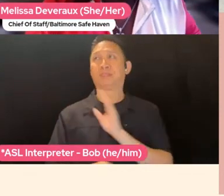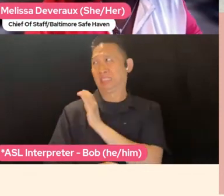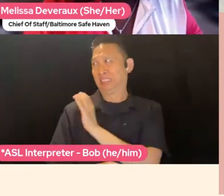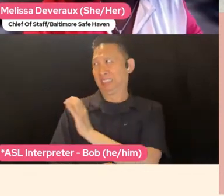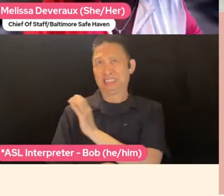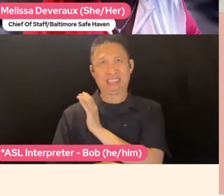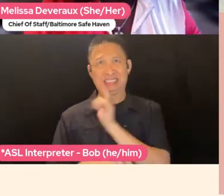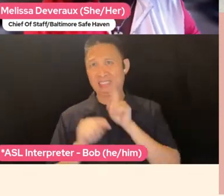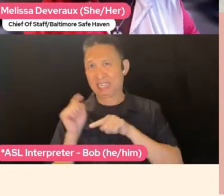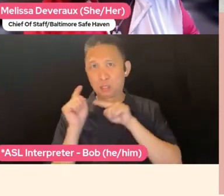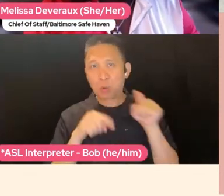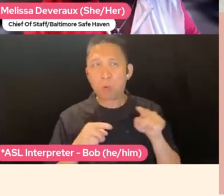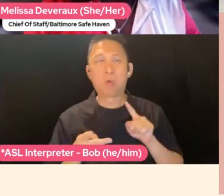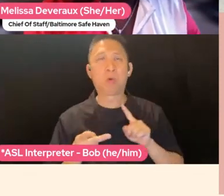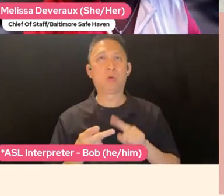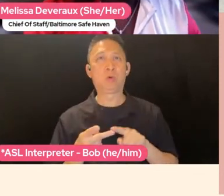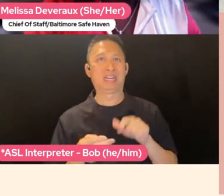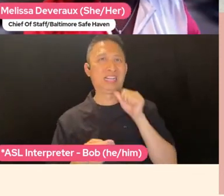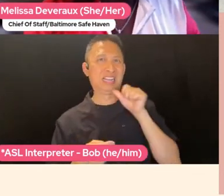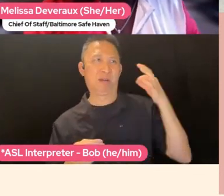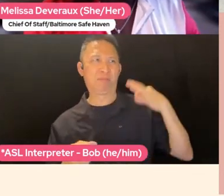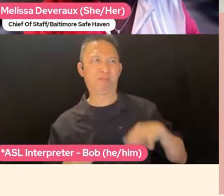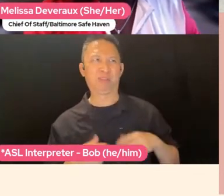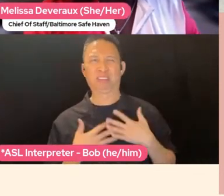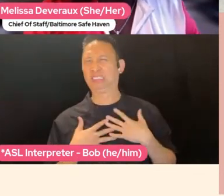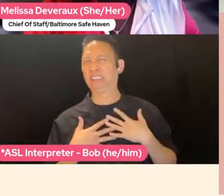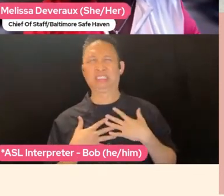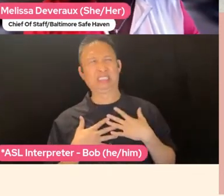not comfortable. So you meet the people where they are.